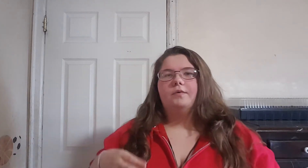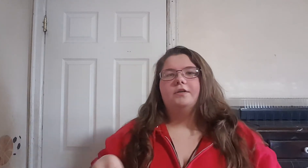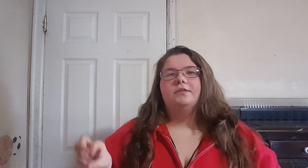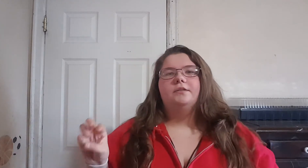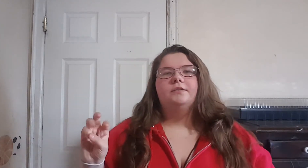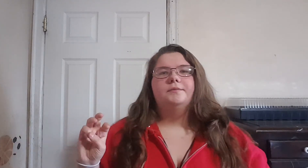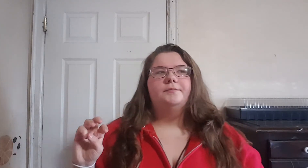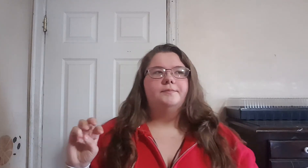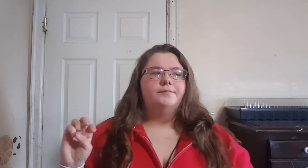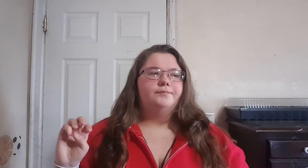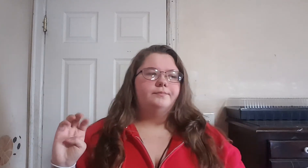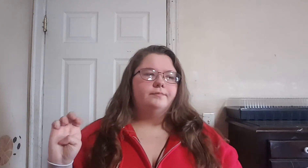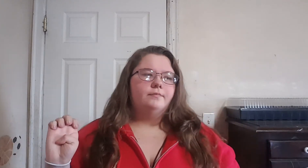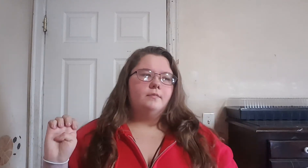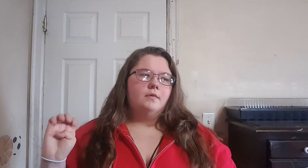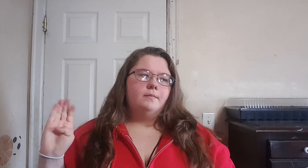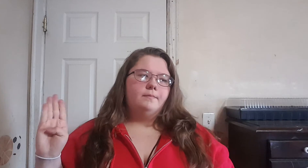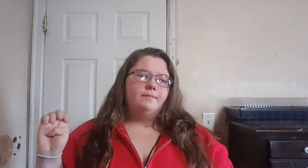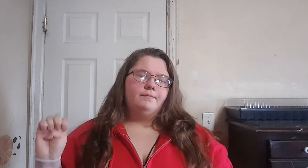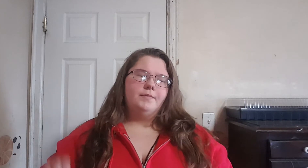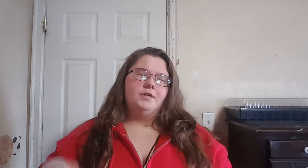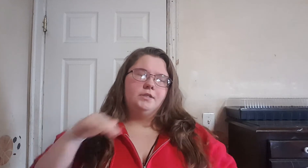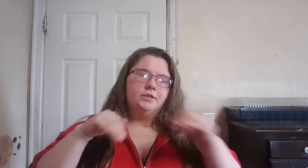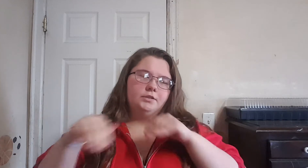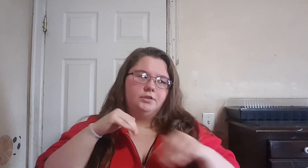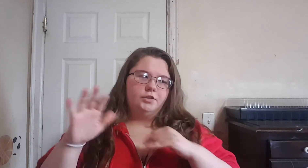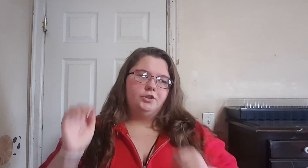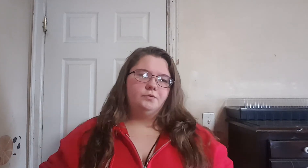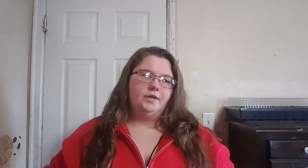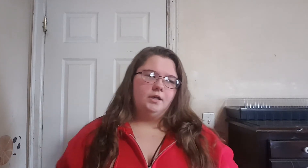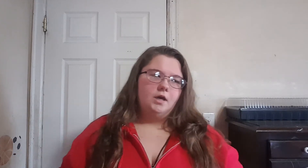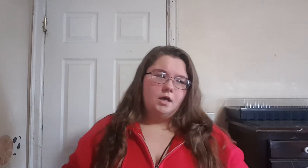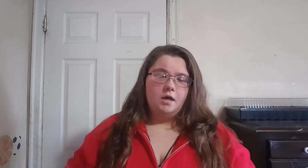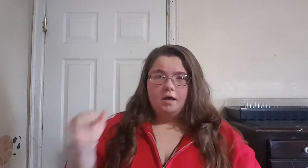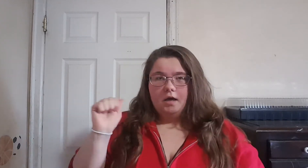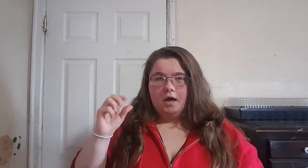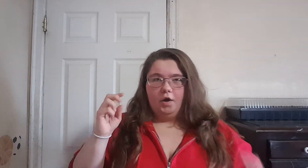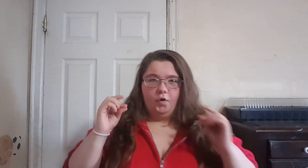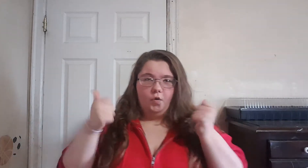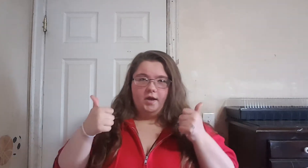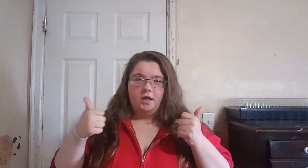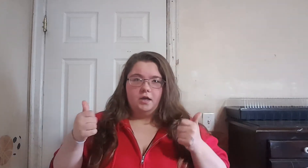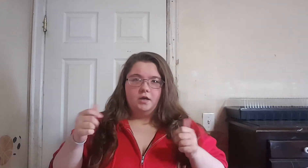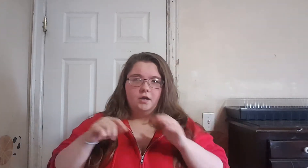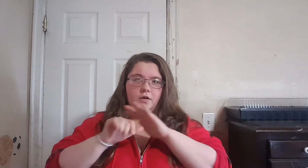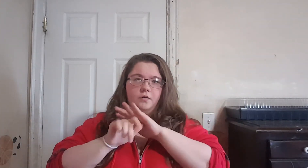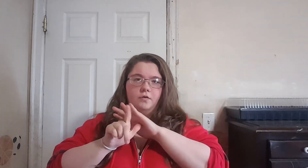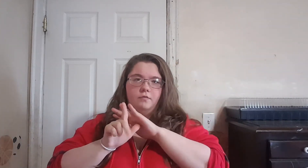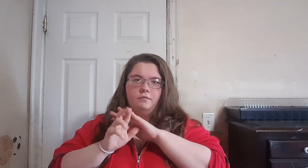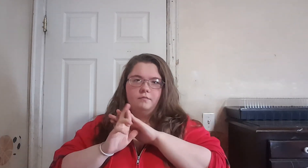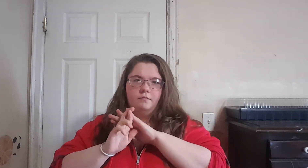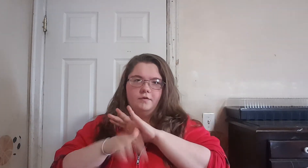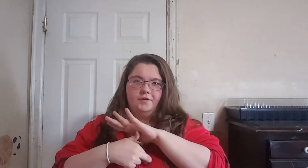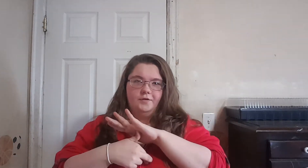we'll be doing a quick review